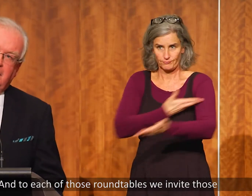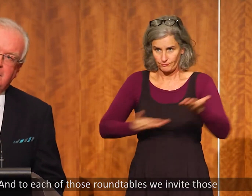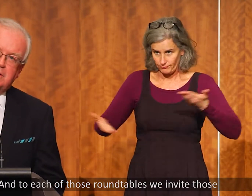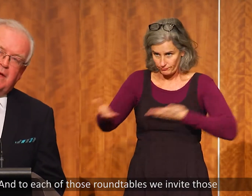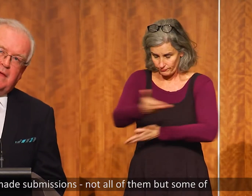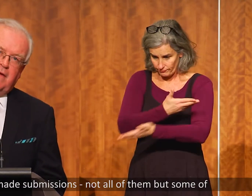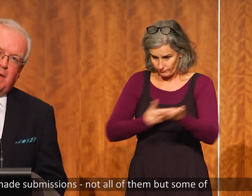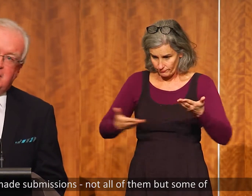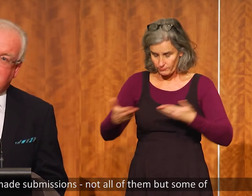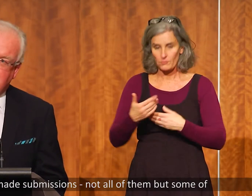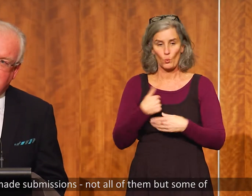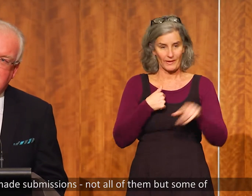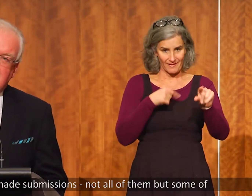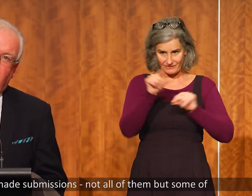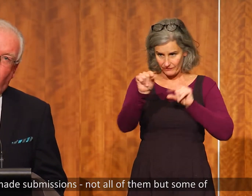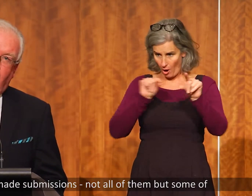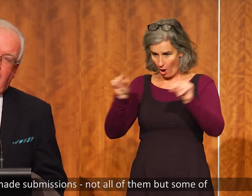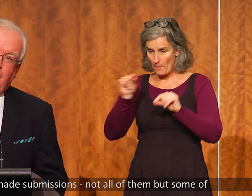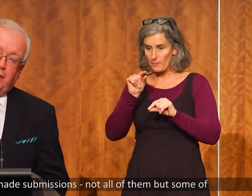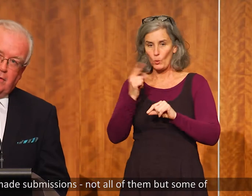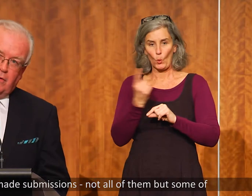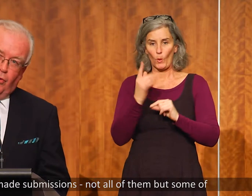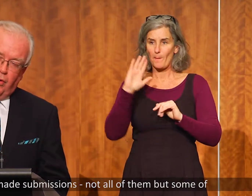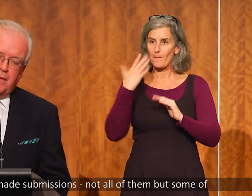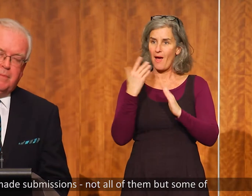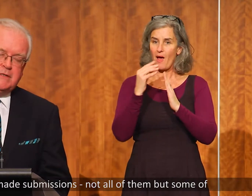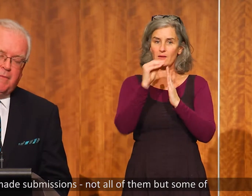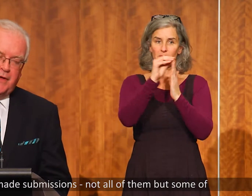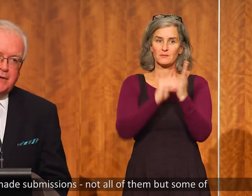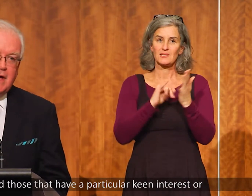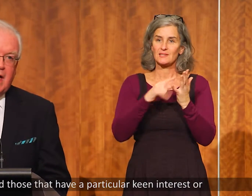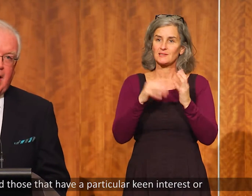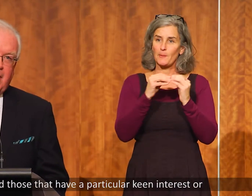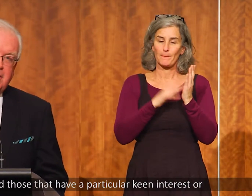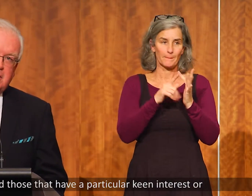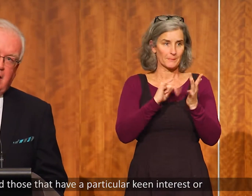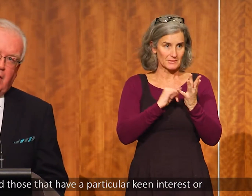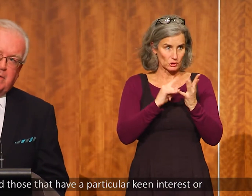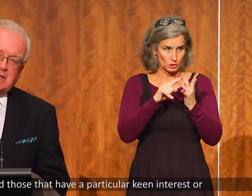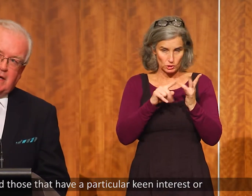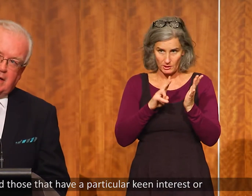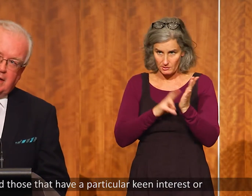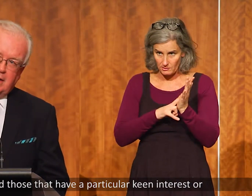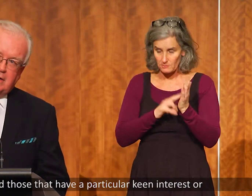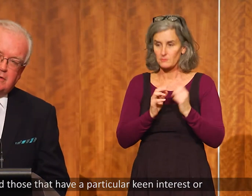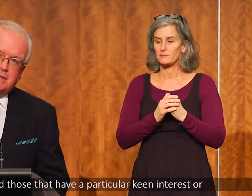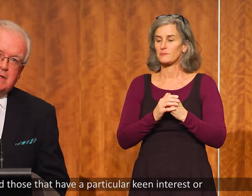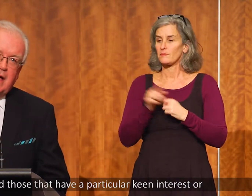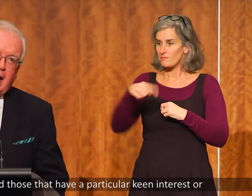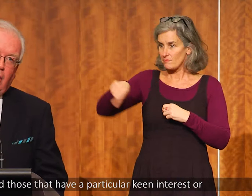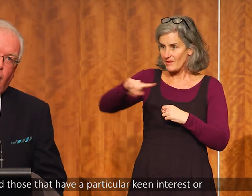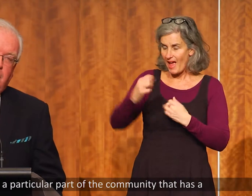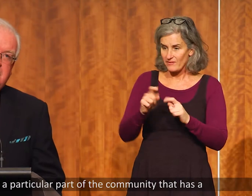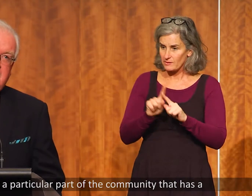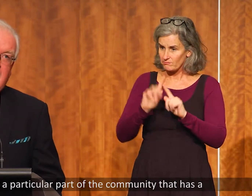invite those that have made submissions, not all of them, but some of those, and those that have a particular keen